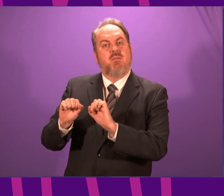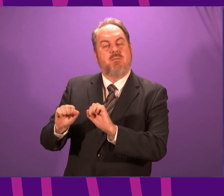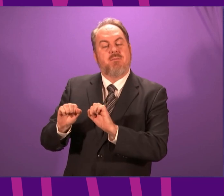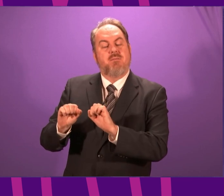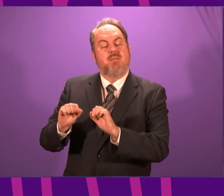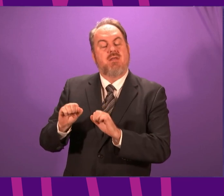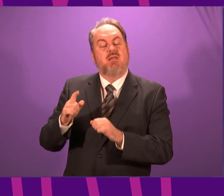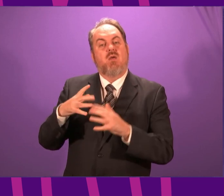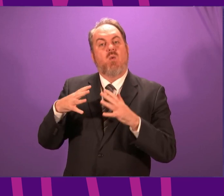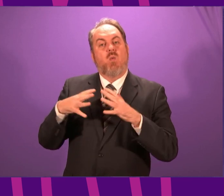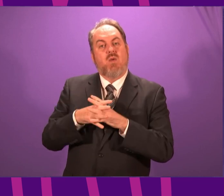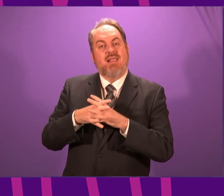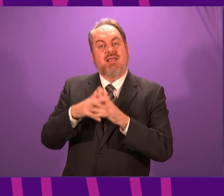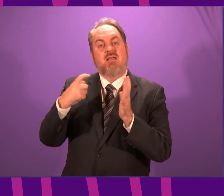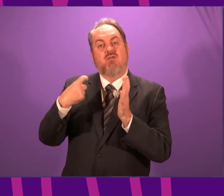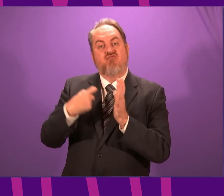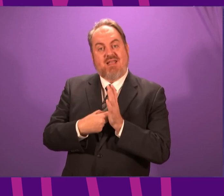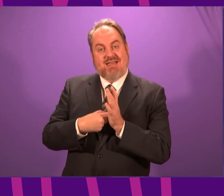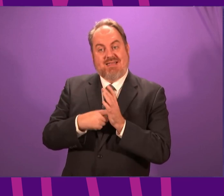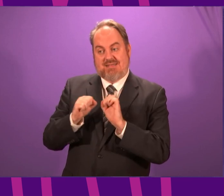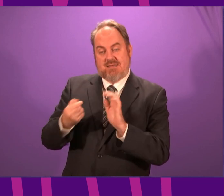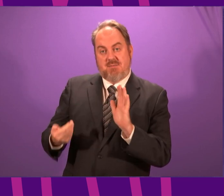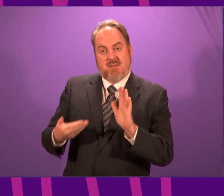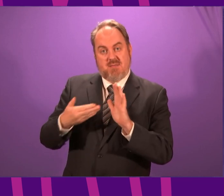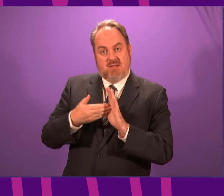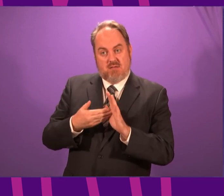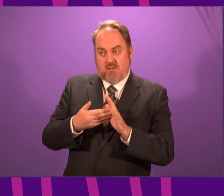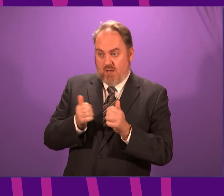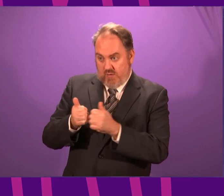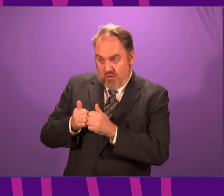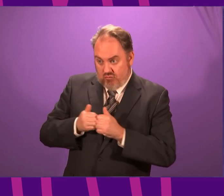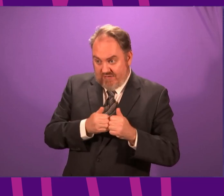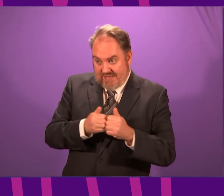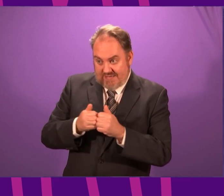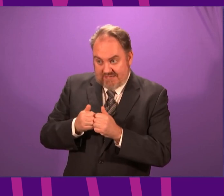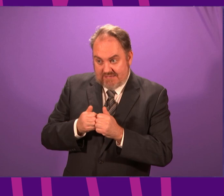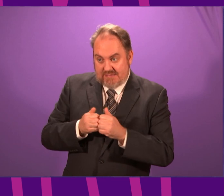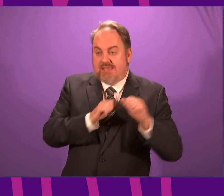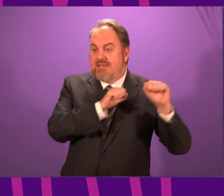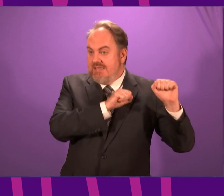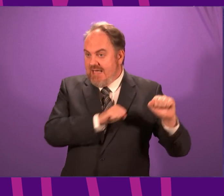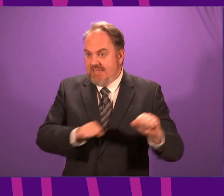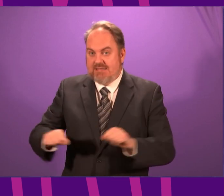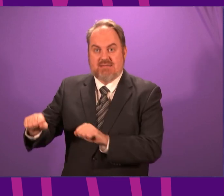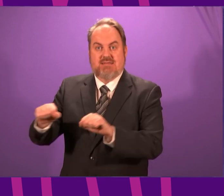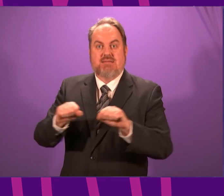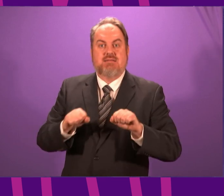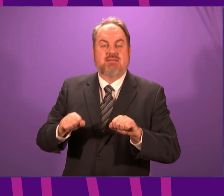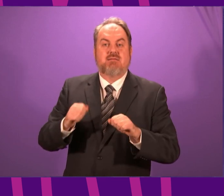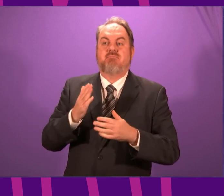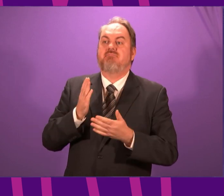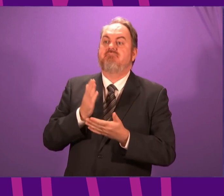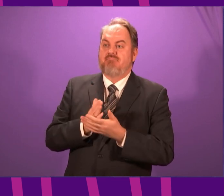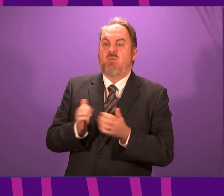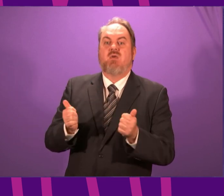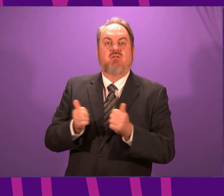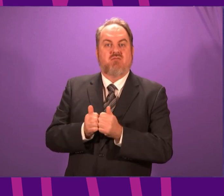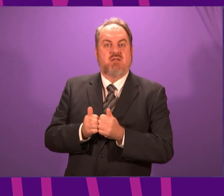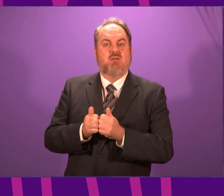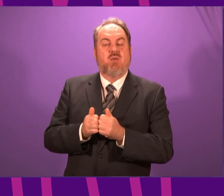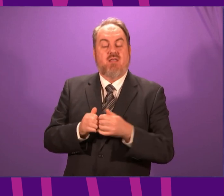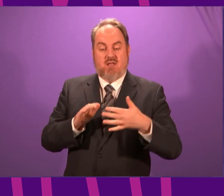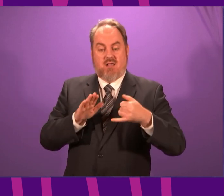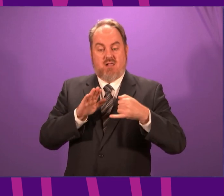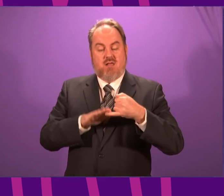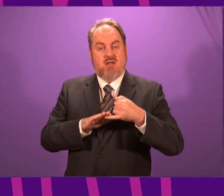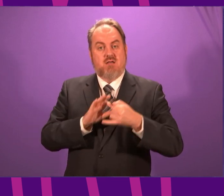231.33.1 in the name of Willie Rennie, which seeks to amend the motion in the name of Nicola Sturgeon, be agreed. Are we all agreed? Yes. We are agreed. And the final